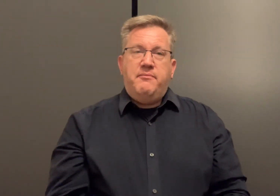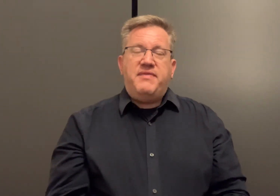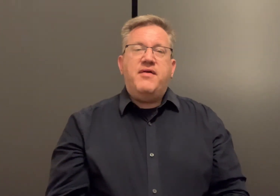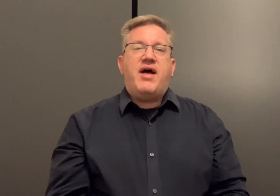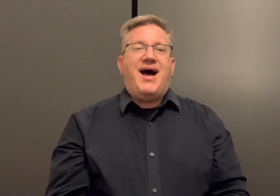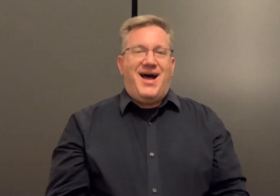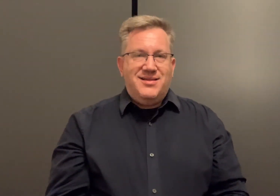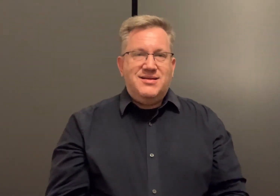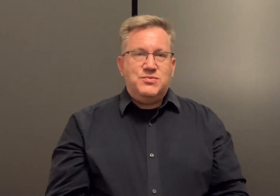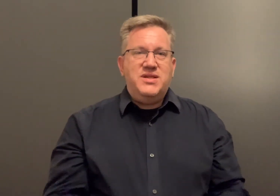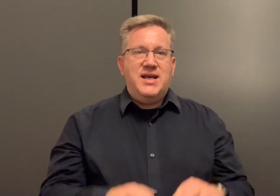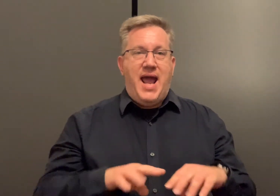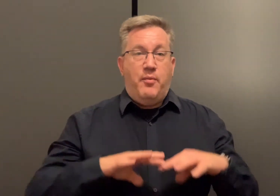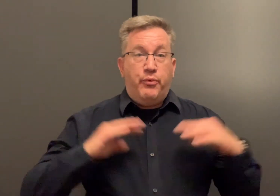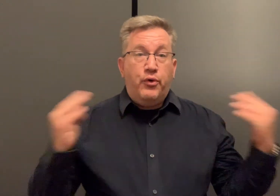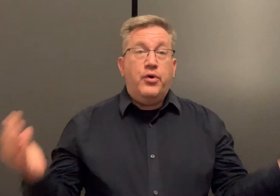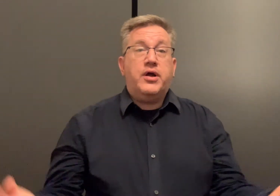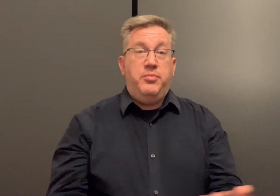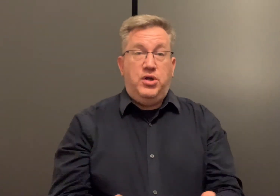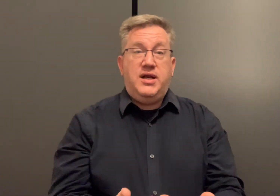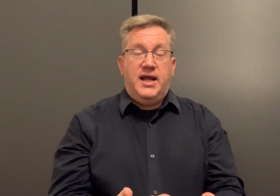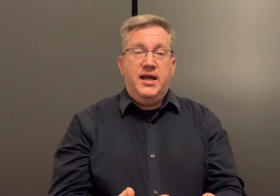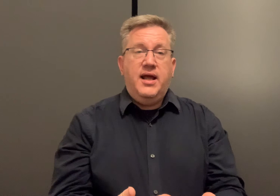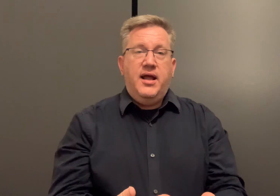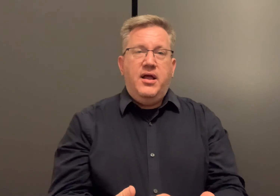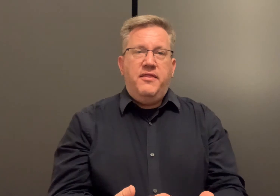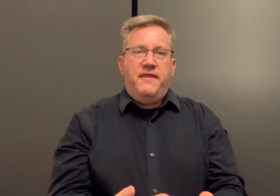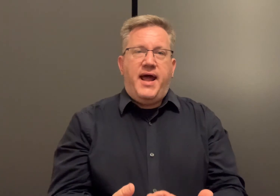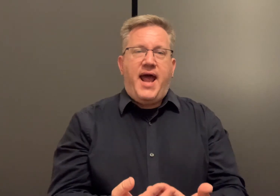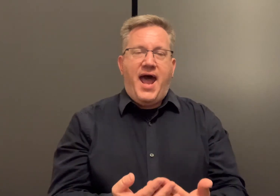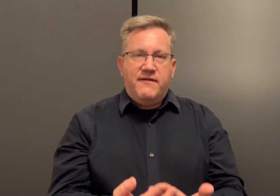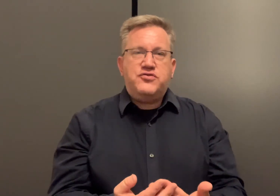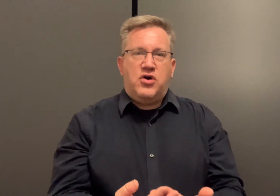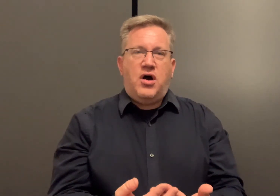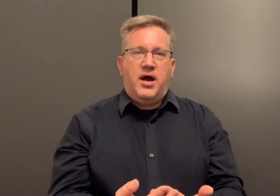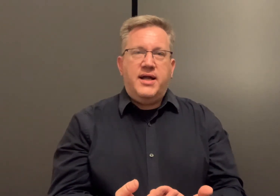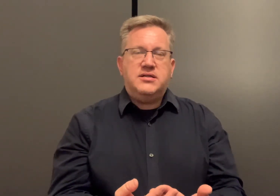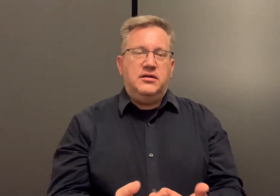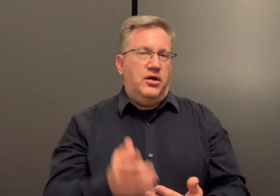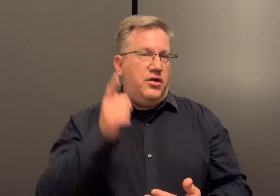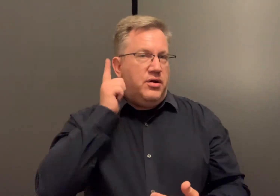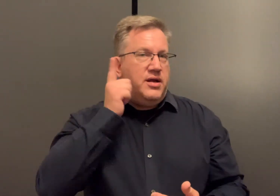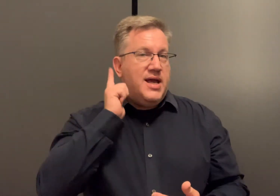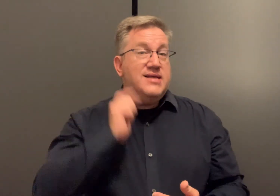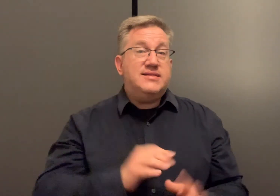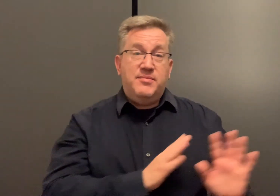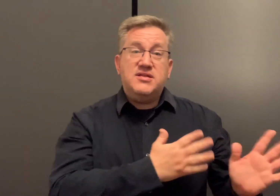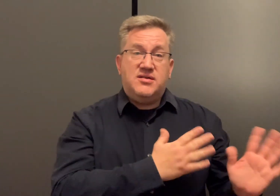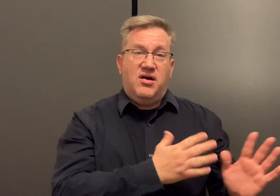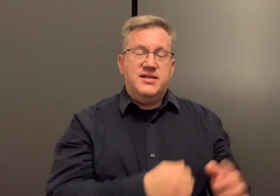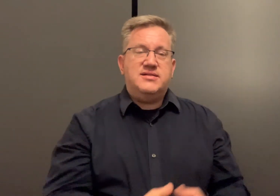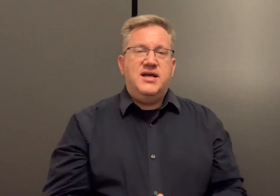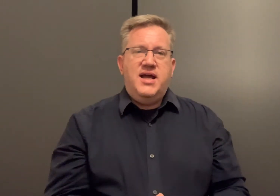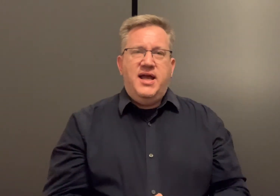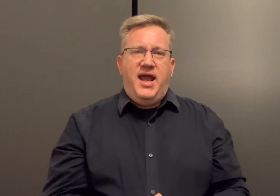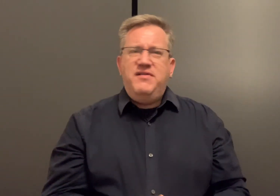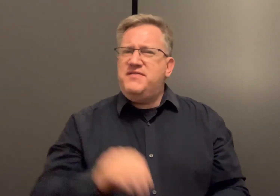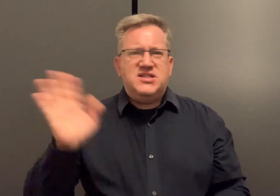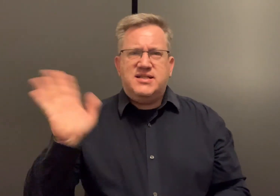there are others within our broader community that have tried to learn some of the signs, even if it's just